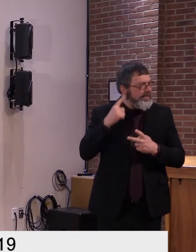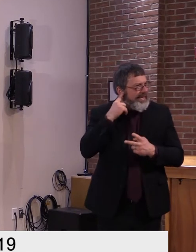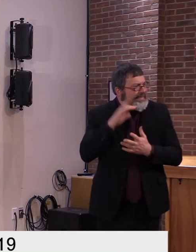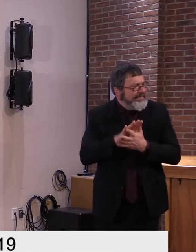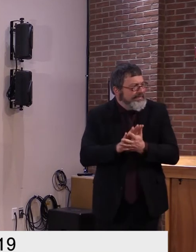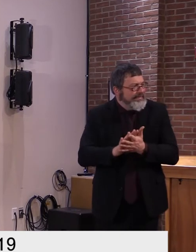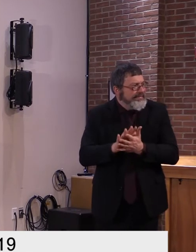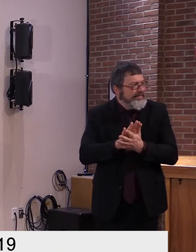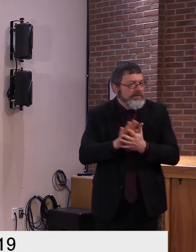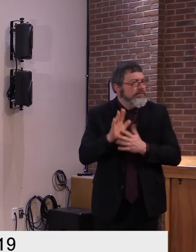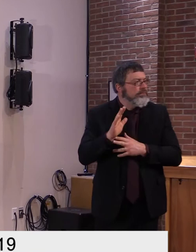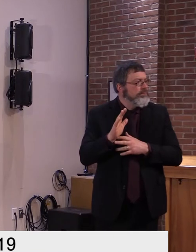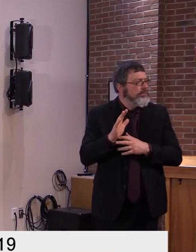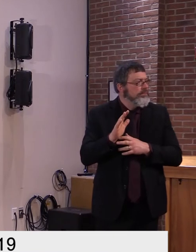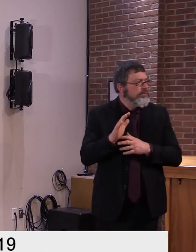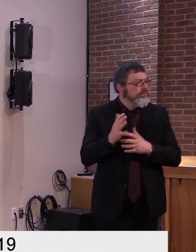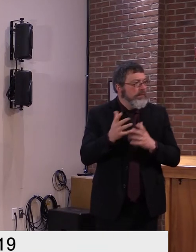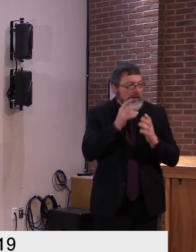wasn't a stimulus package?